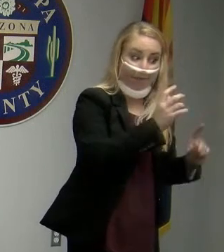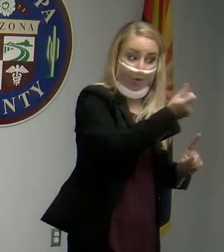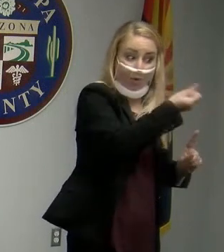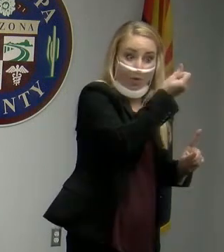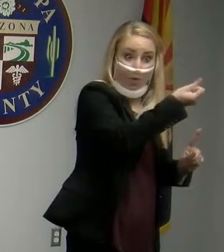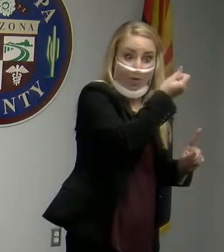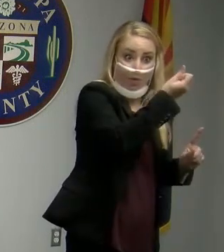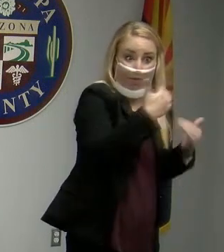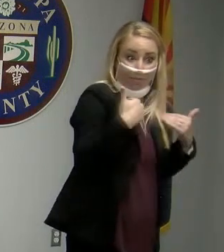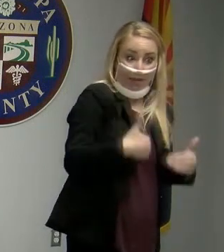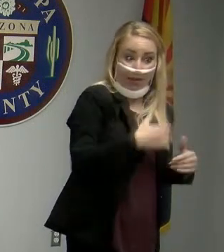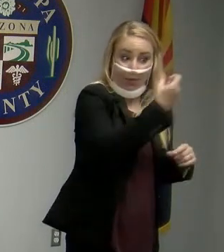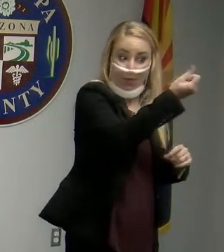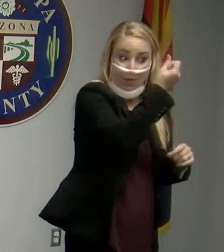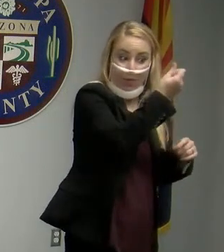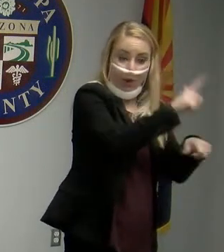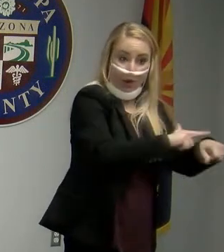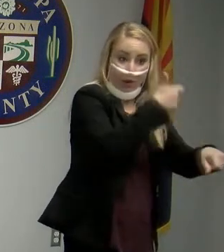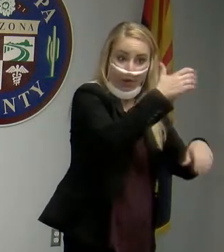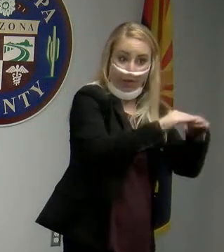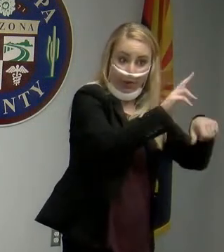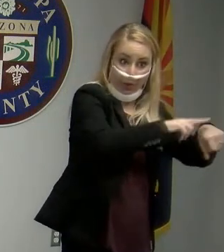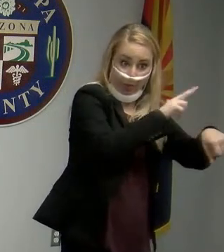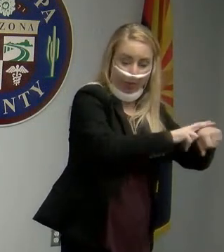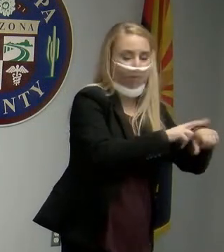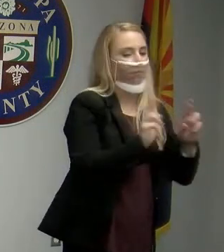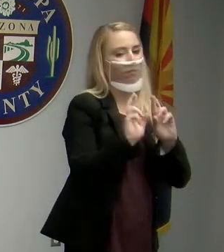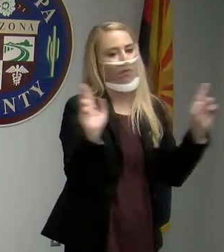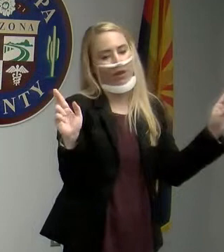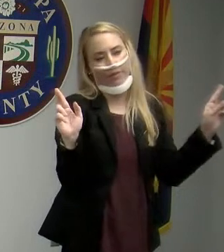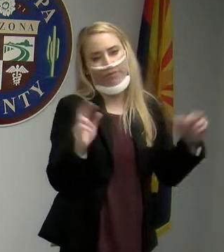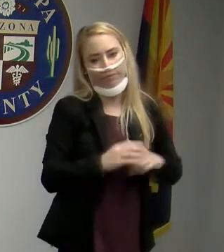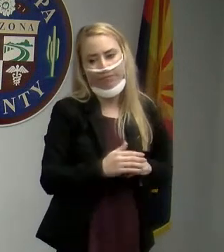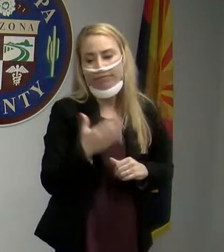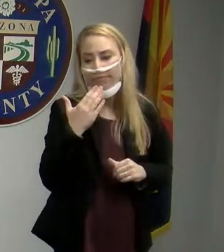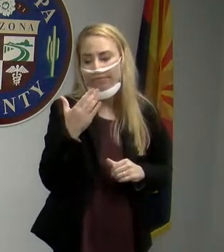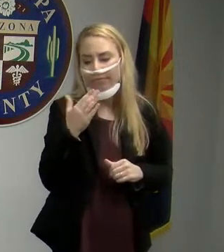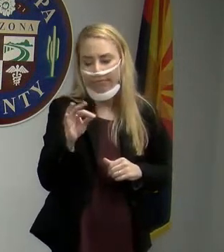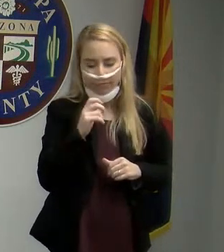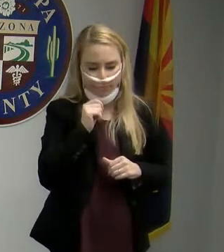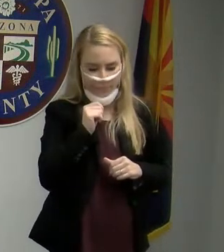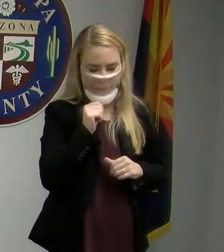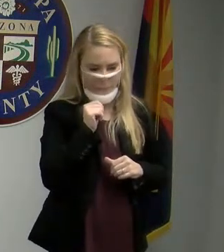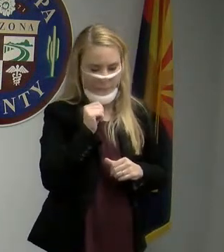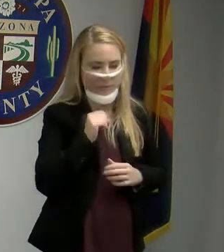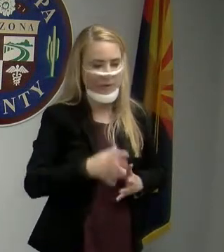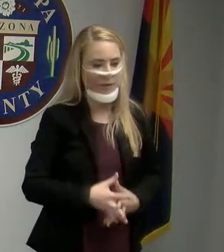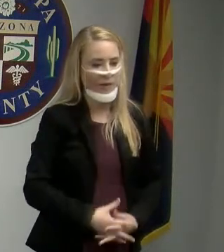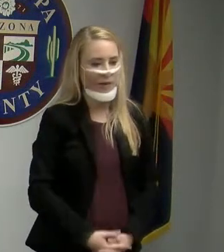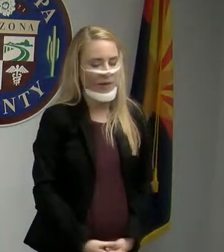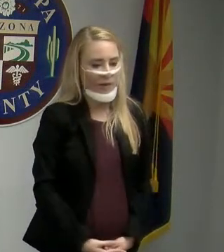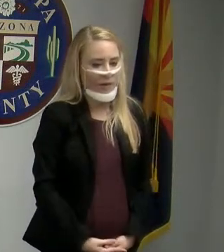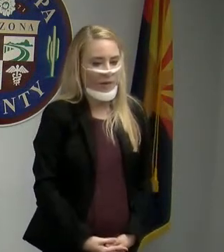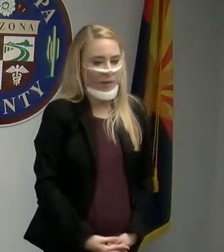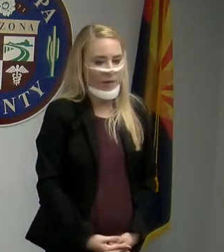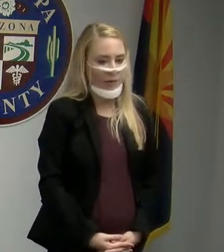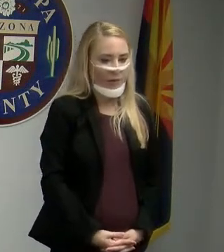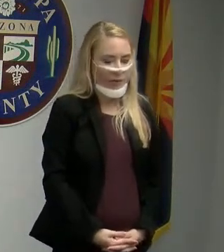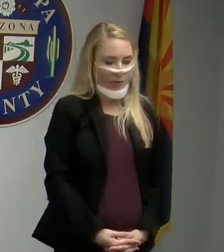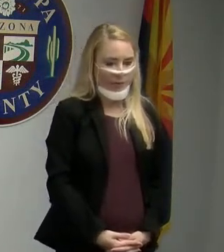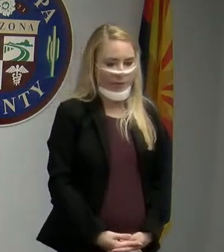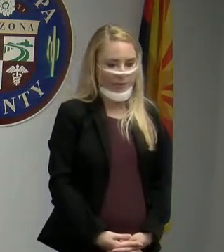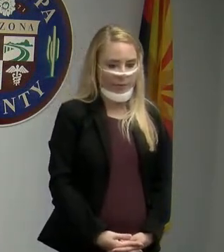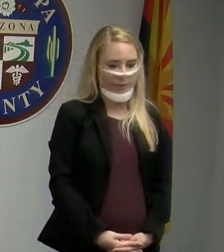at a funeral home, that's what we're prepared for right now. Thanks for the question, Vaughn. Joanna will translate that long answer.